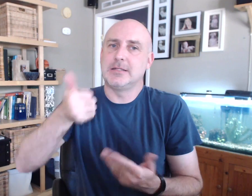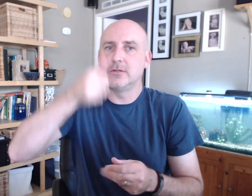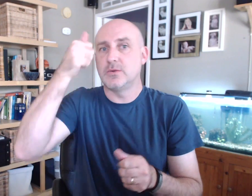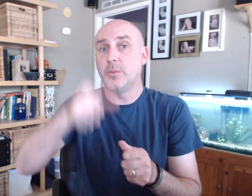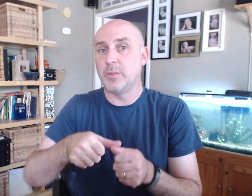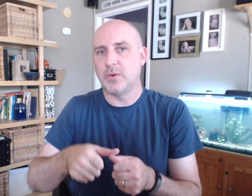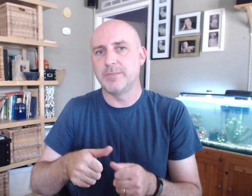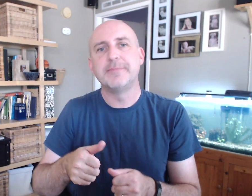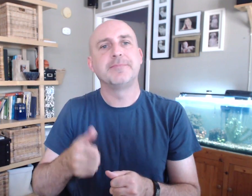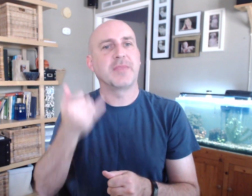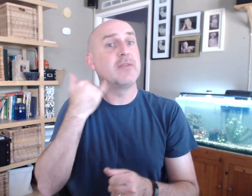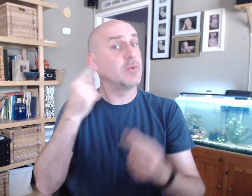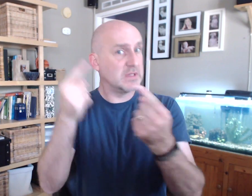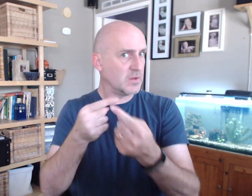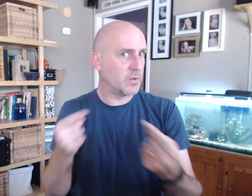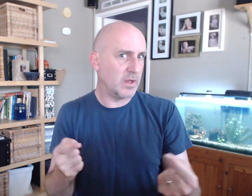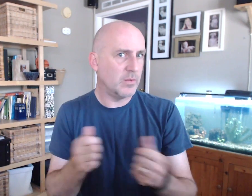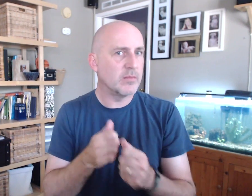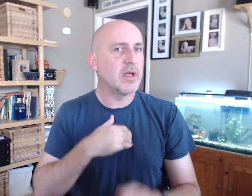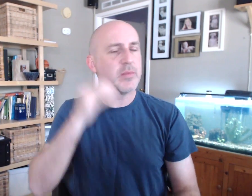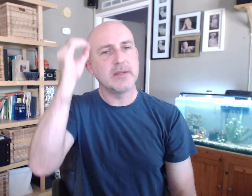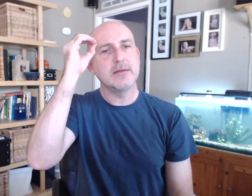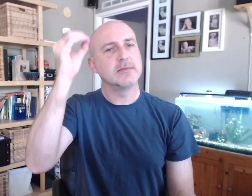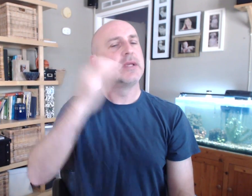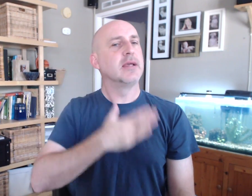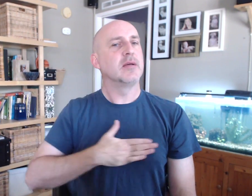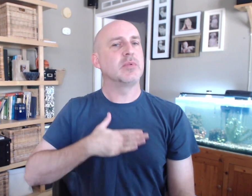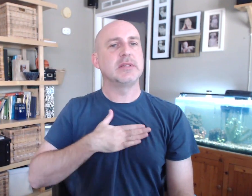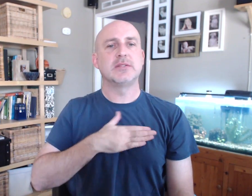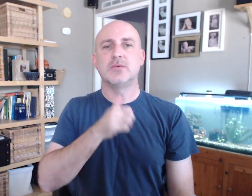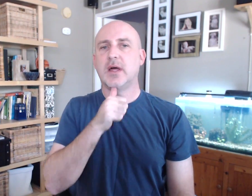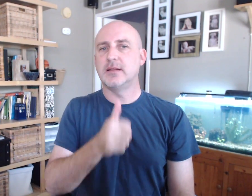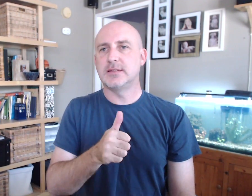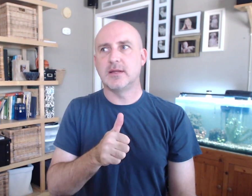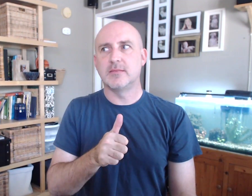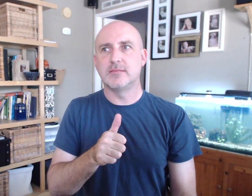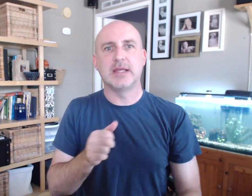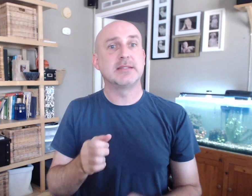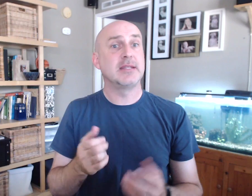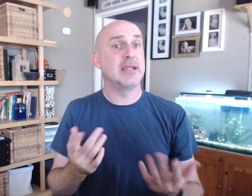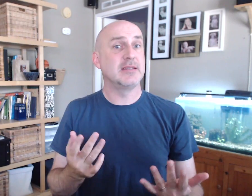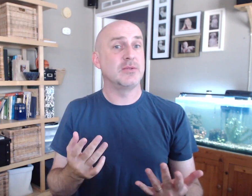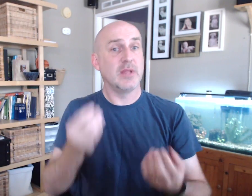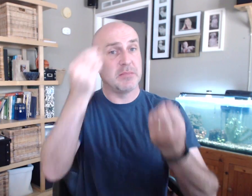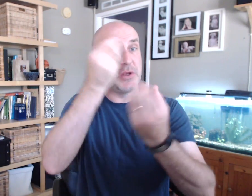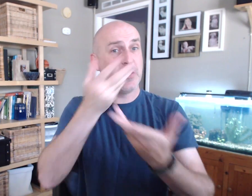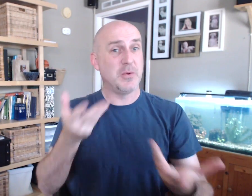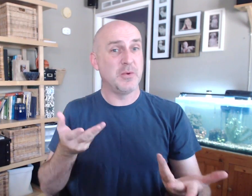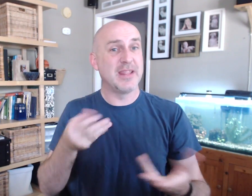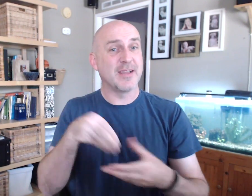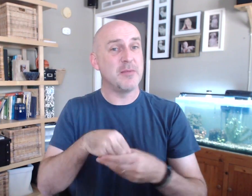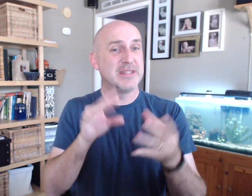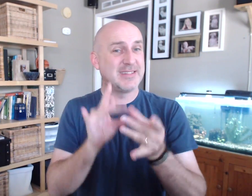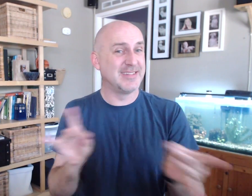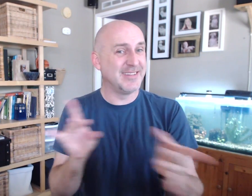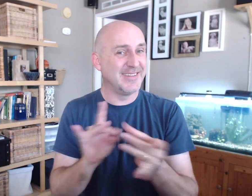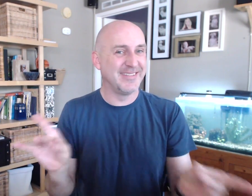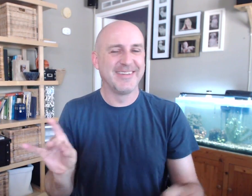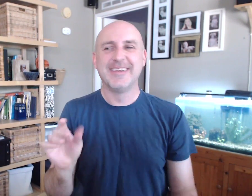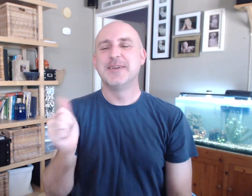to remember. If you disagree with my opinion, please do not hesitate to let me know in the comments.